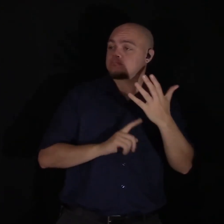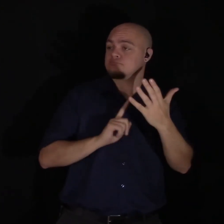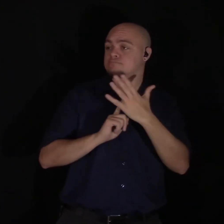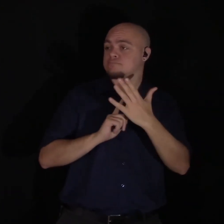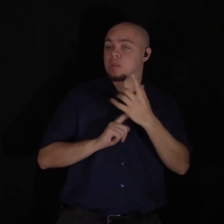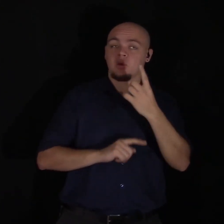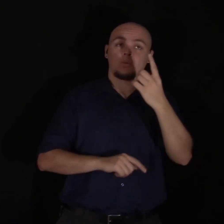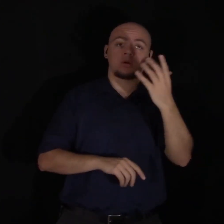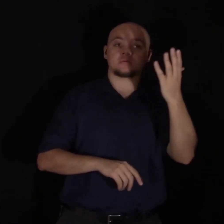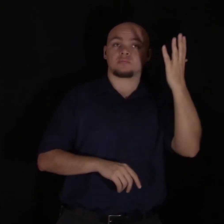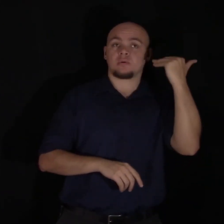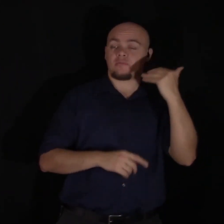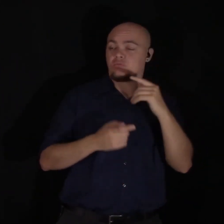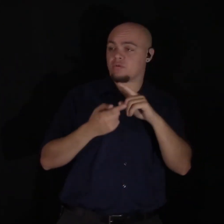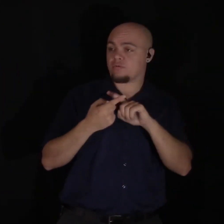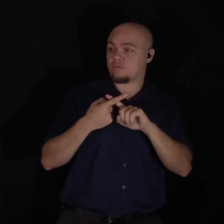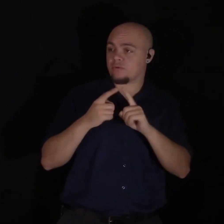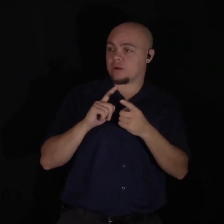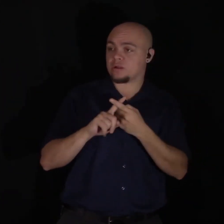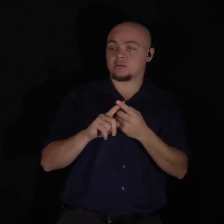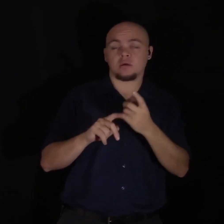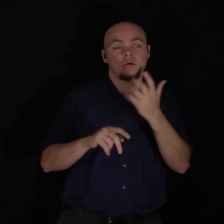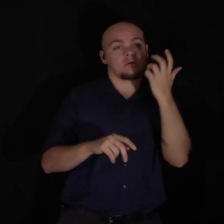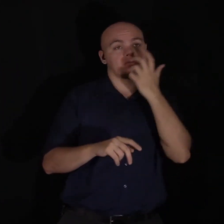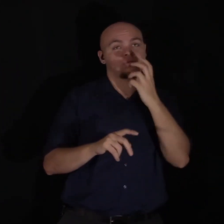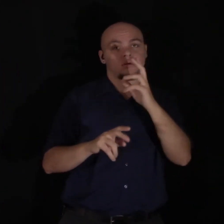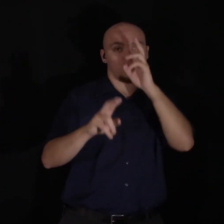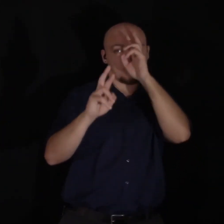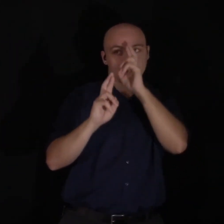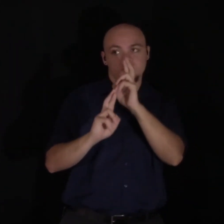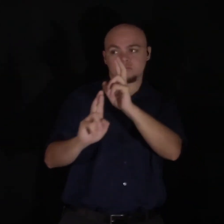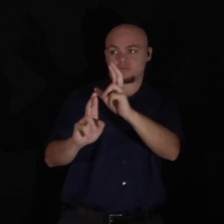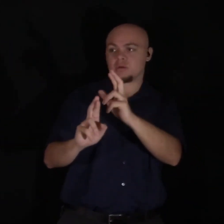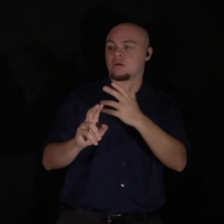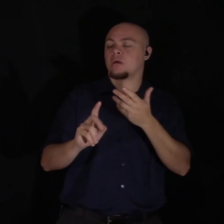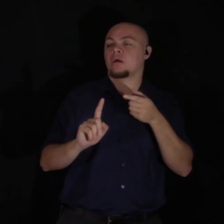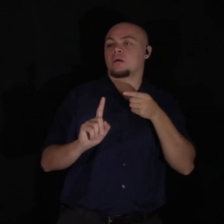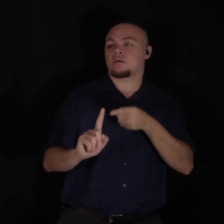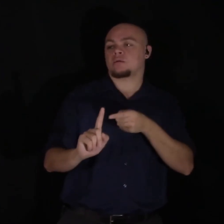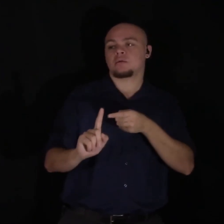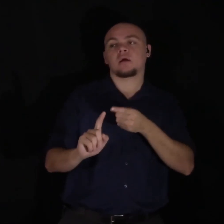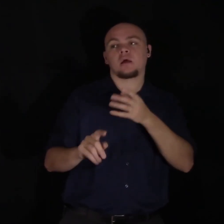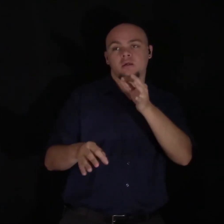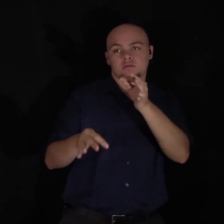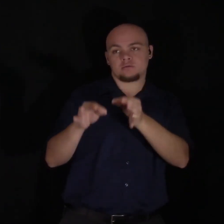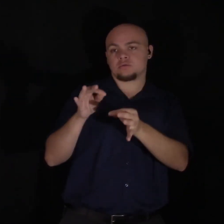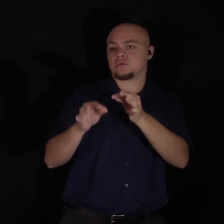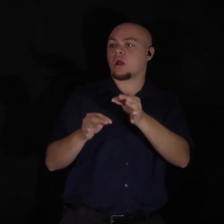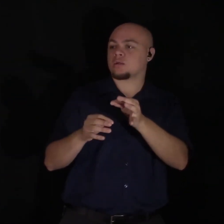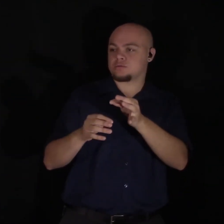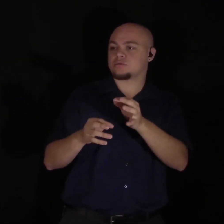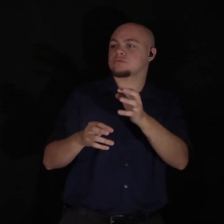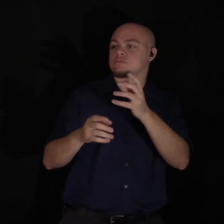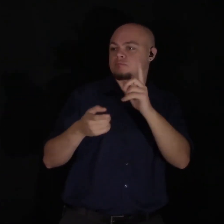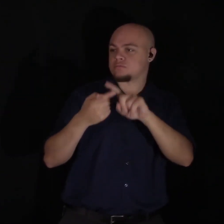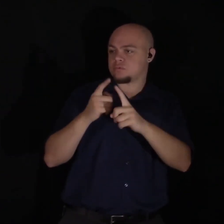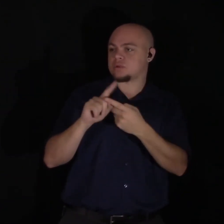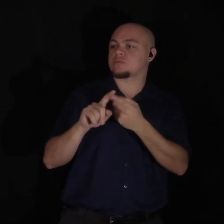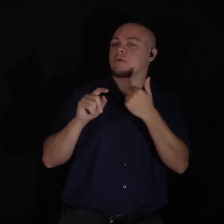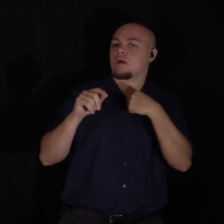the most noble of human creatures, and am entitled, therefore, to judge respecting friendship. You have hope